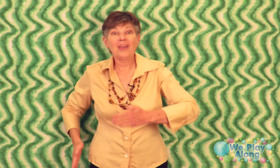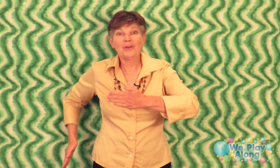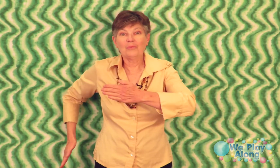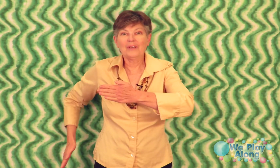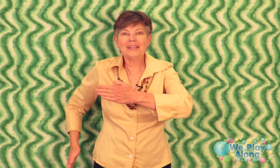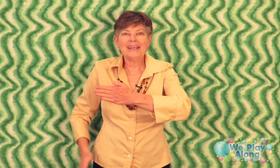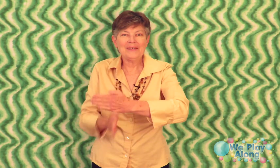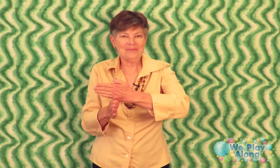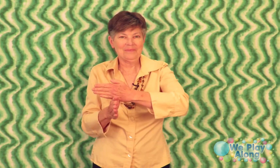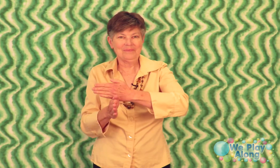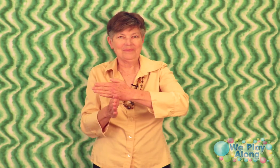could really...